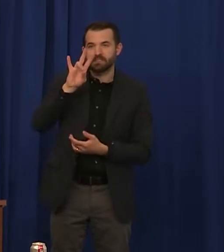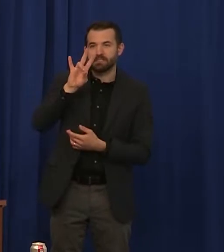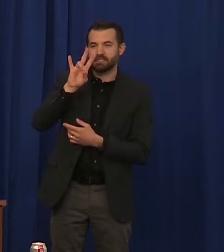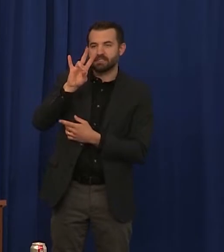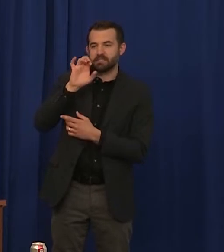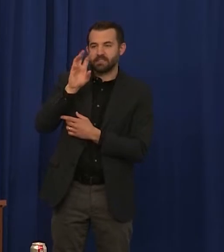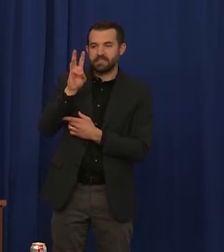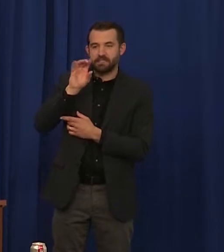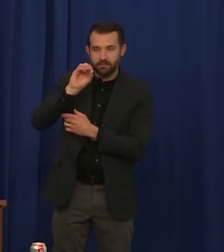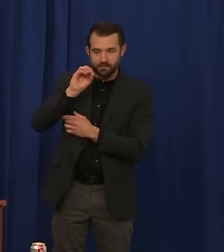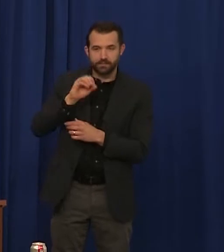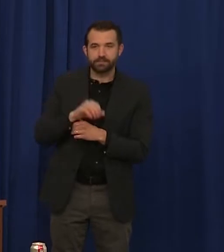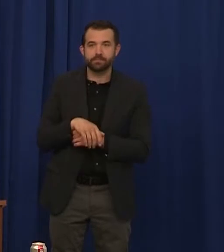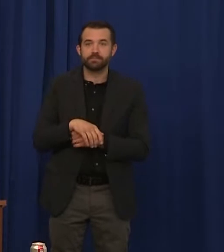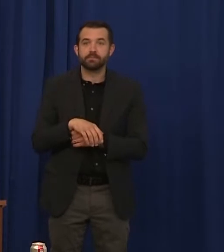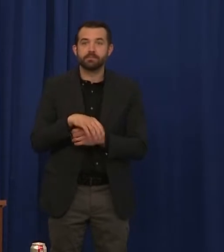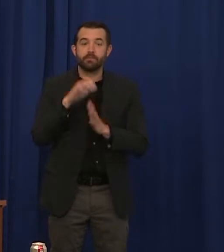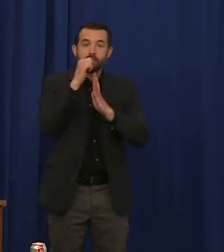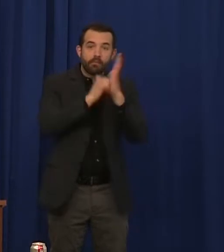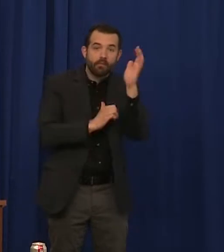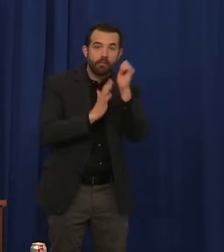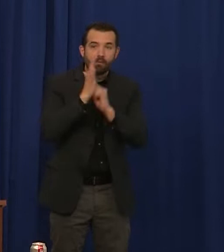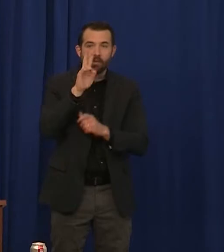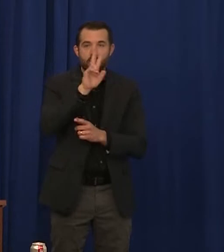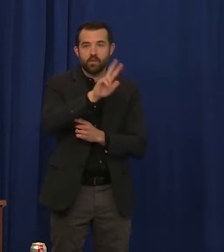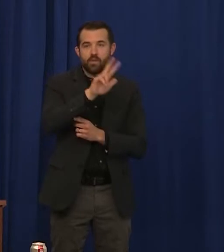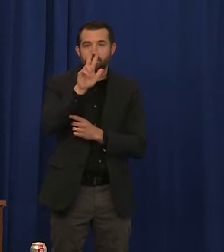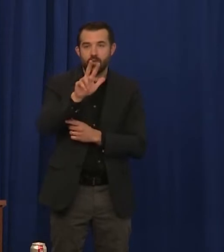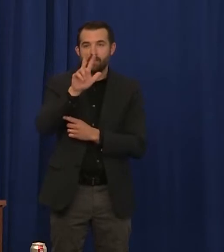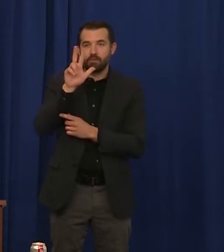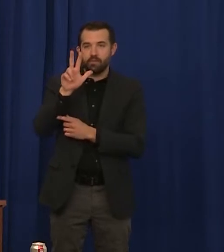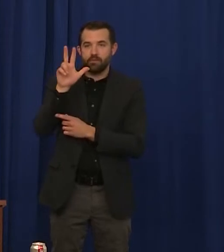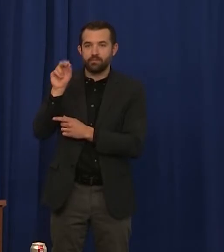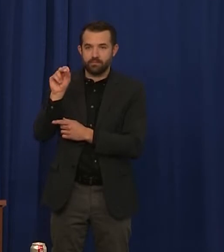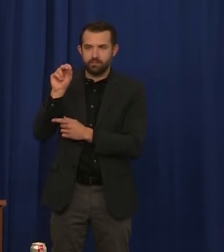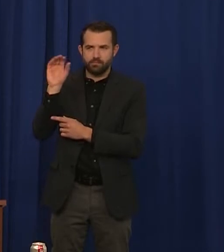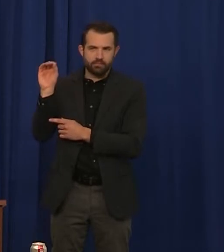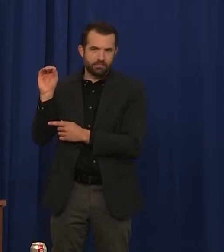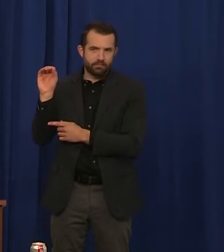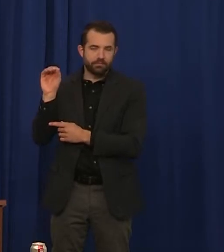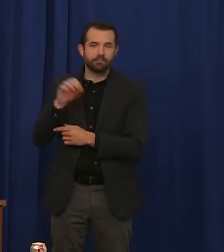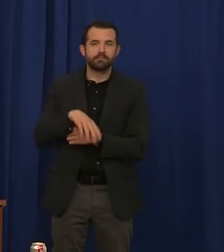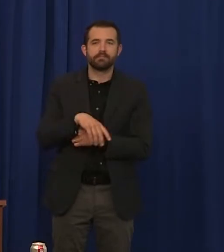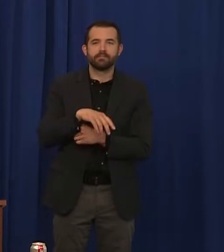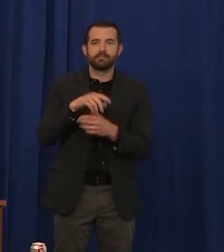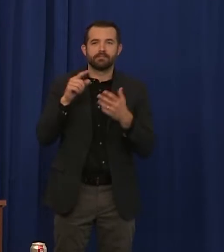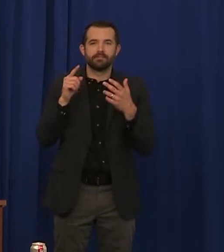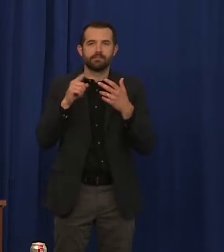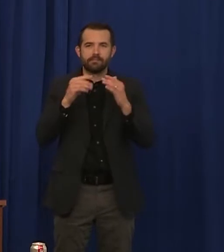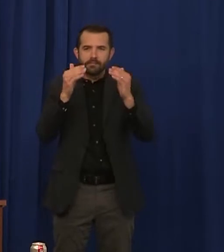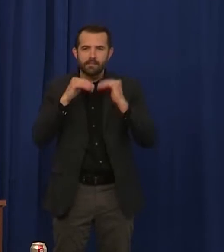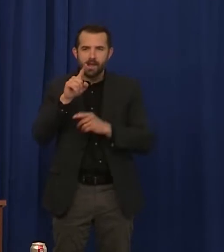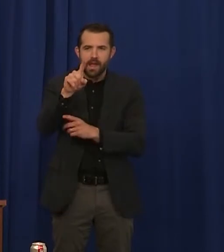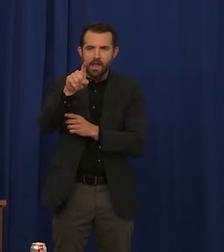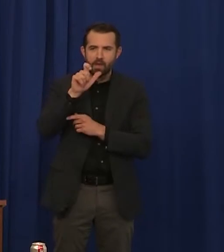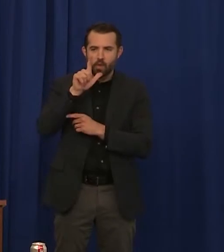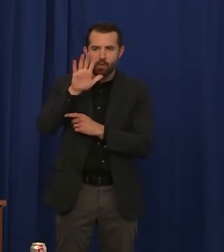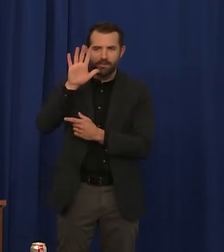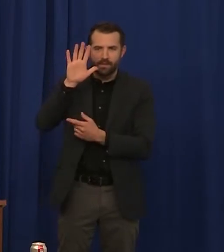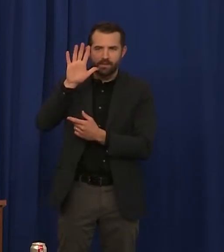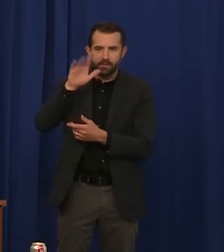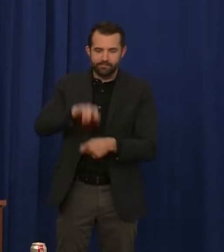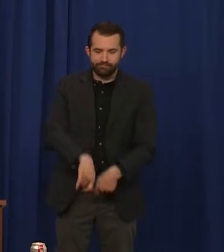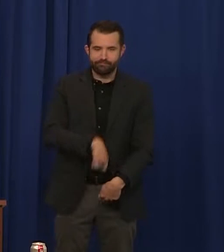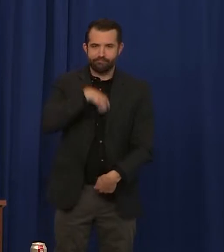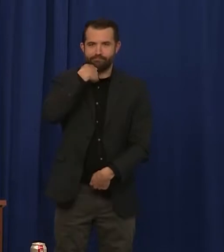3,300 gloves, 360 surgical gowns, and about 125 coveralls. And again, as